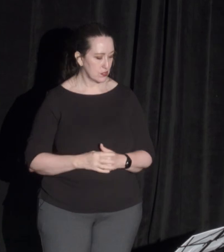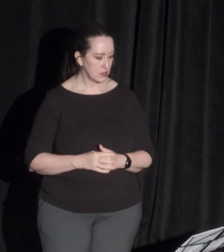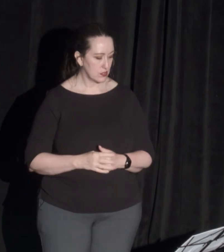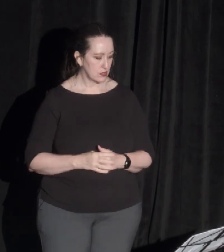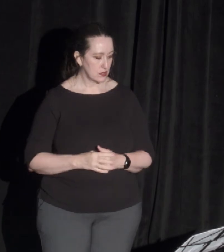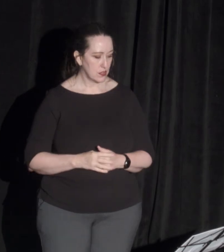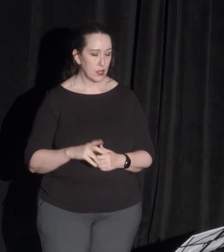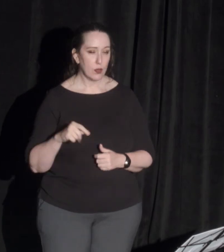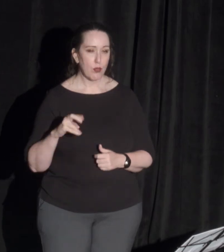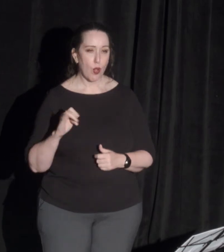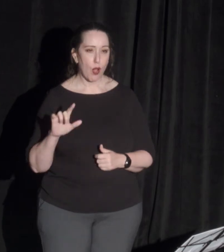Paul Weimer.